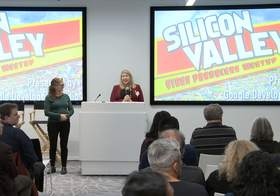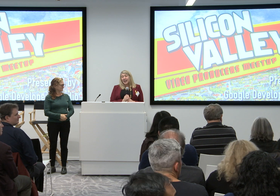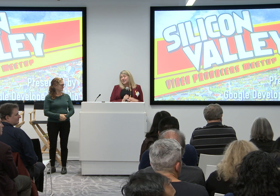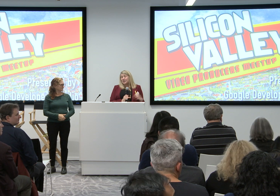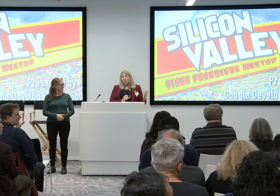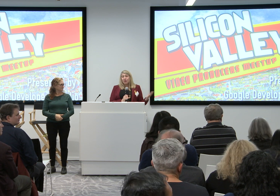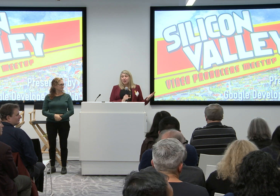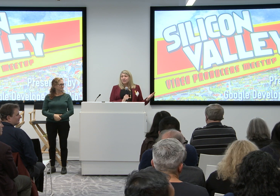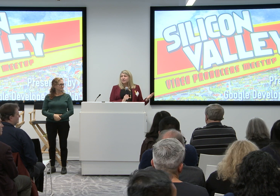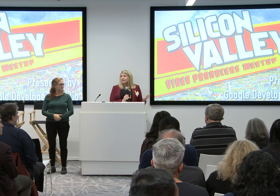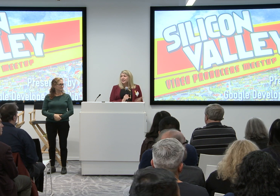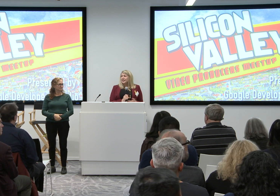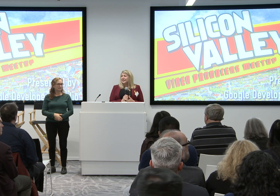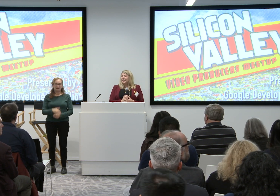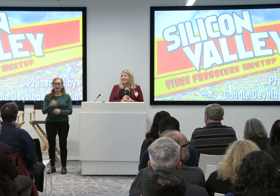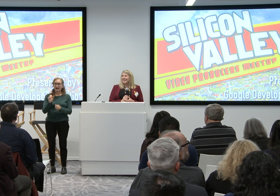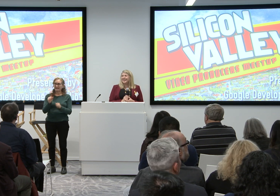I could say more.